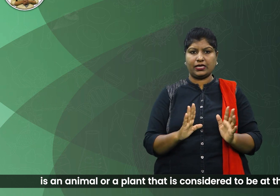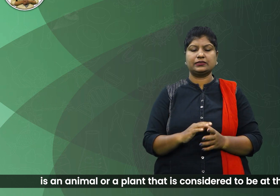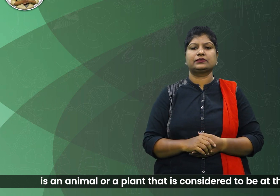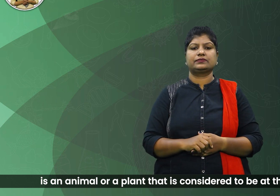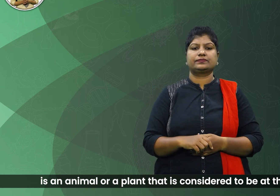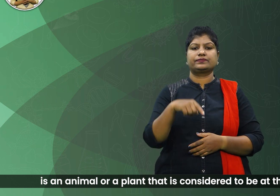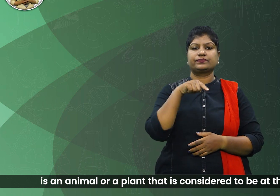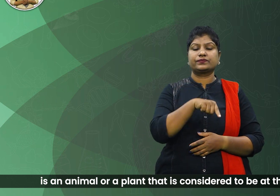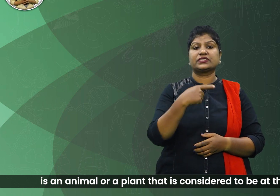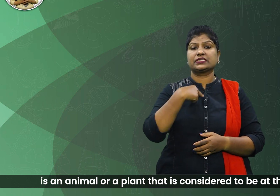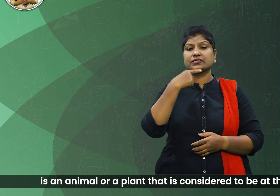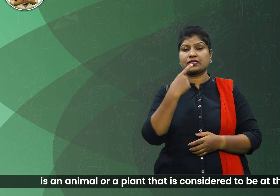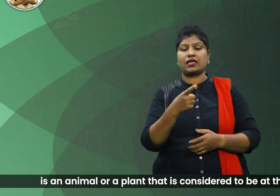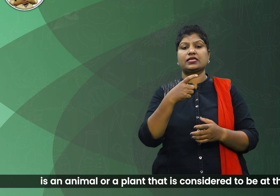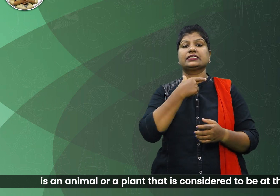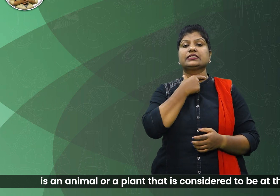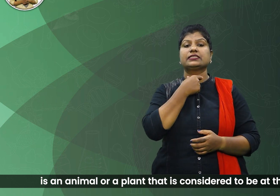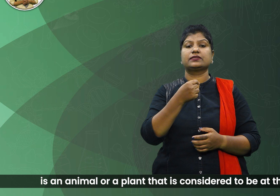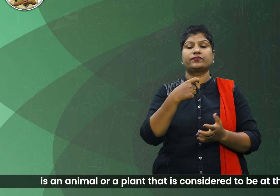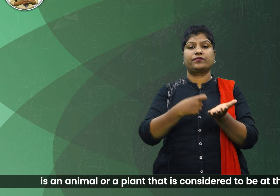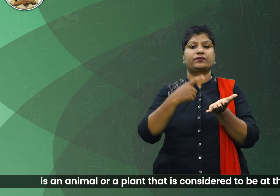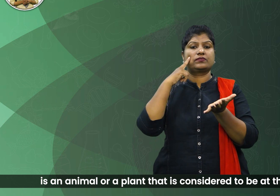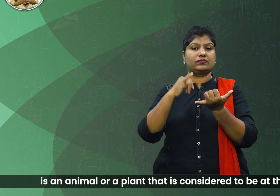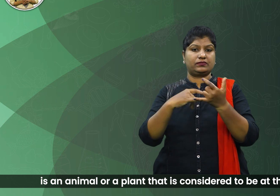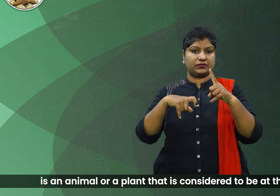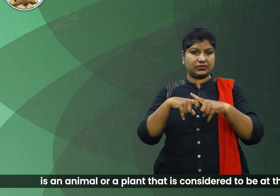considered to be at the risk of extinction.